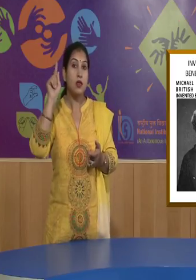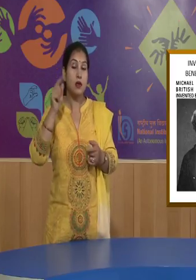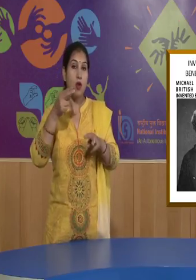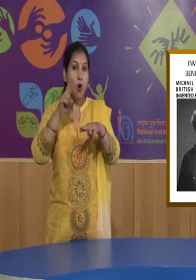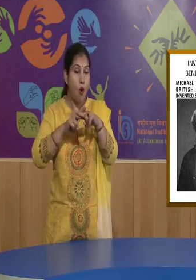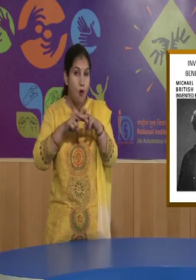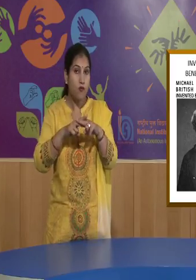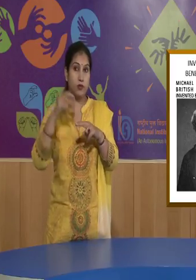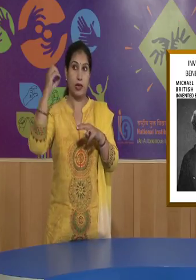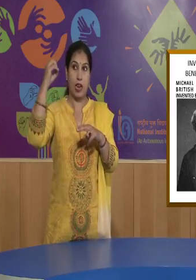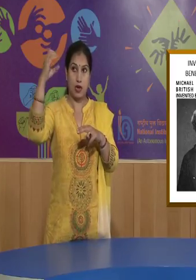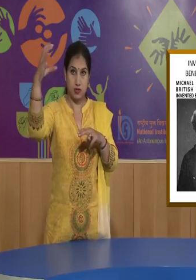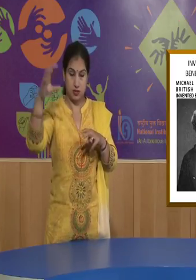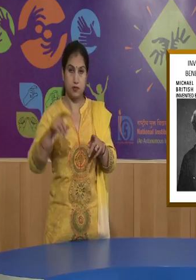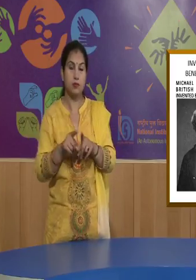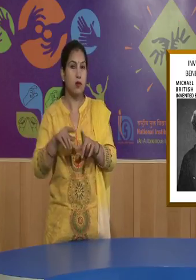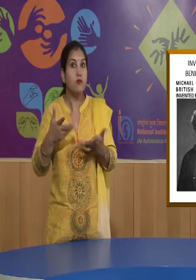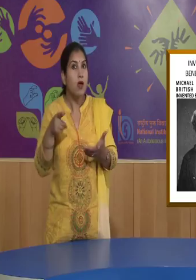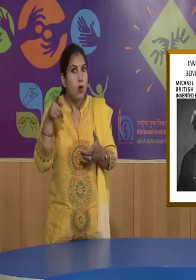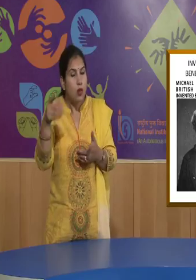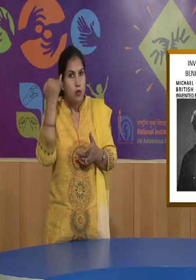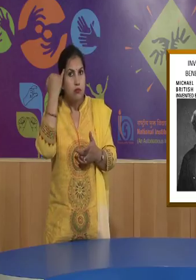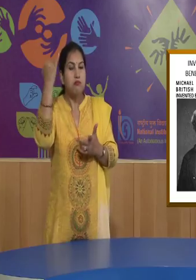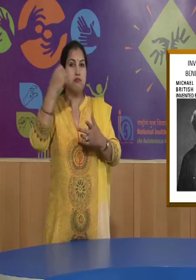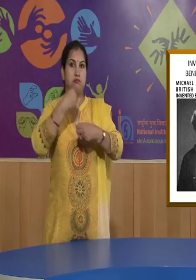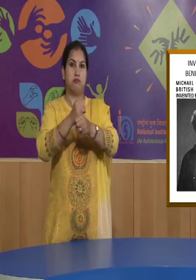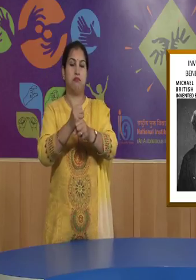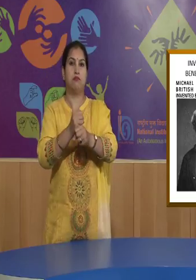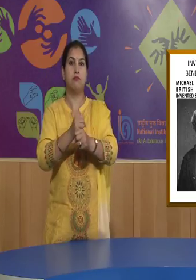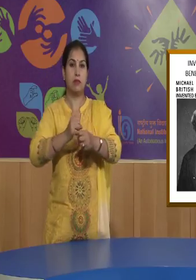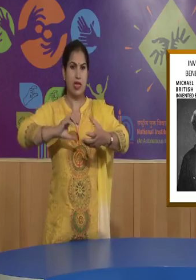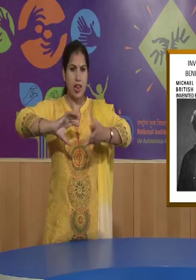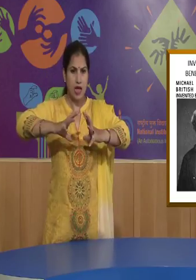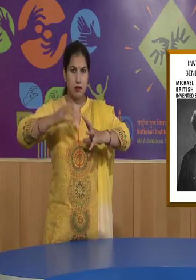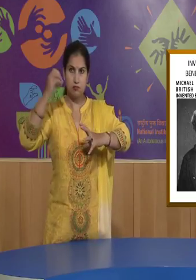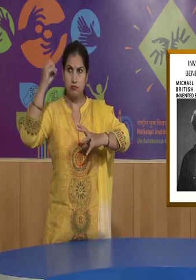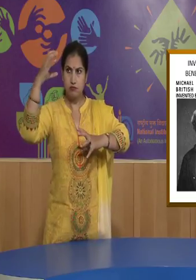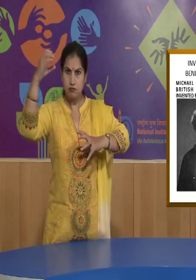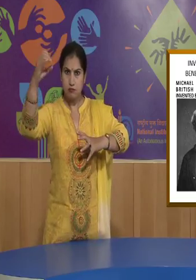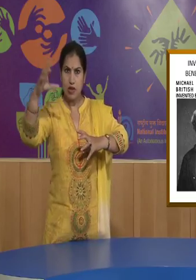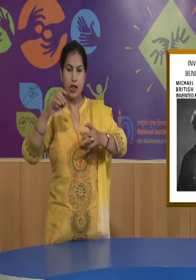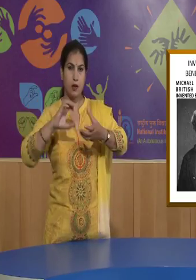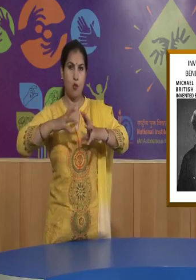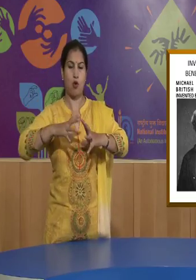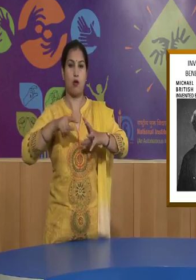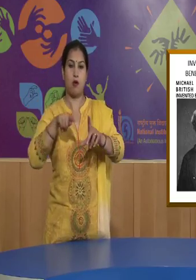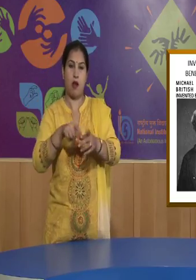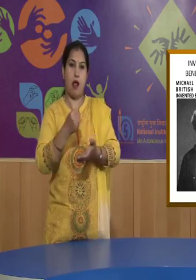as his invention of electric motor became a source of power in